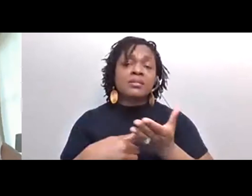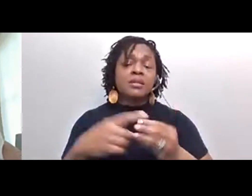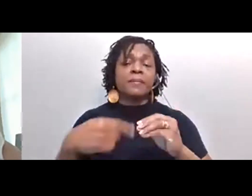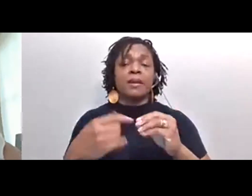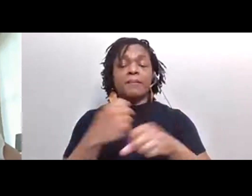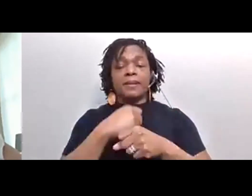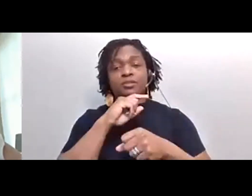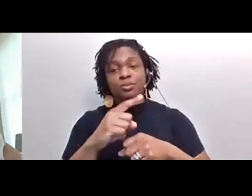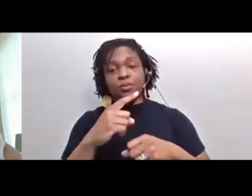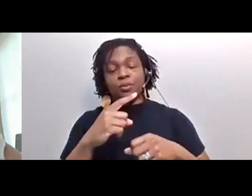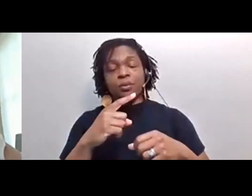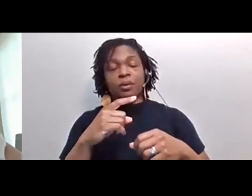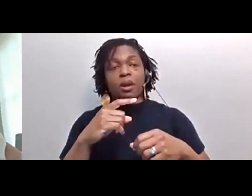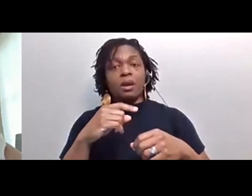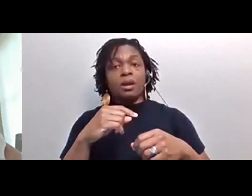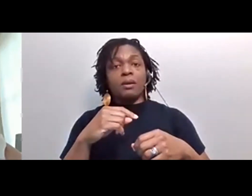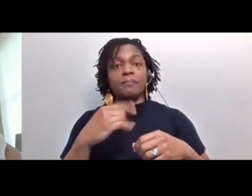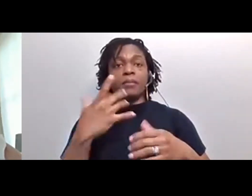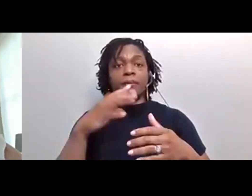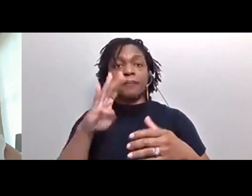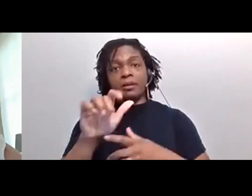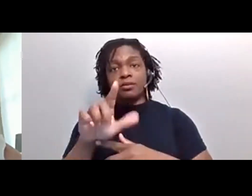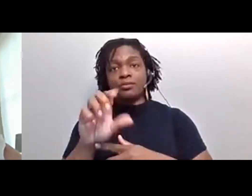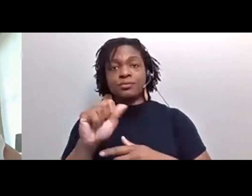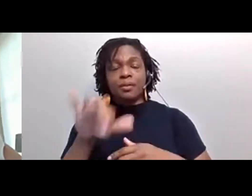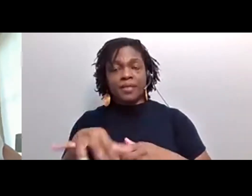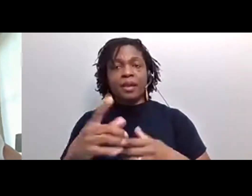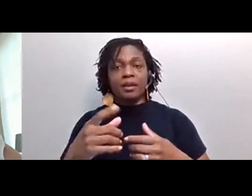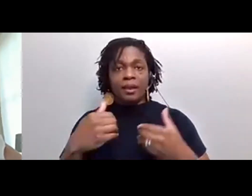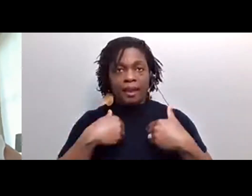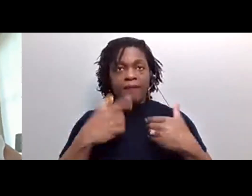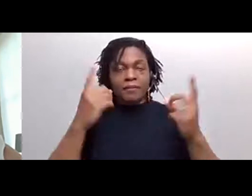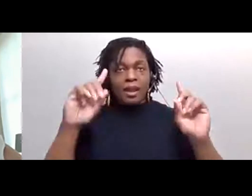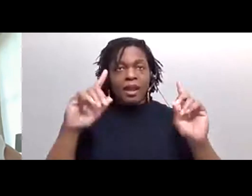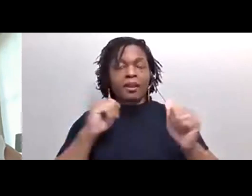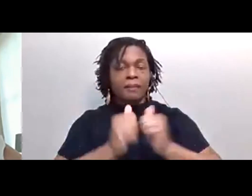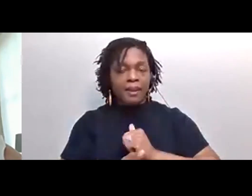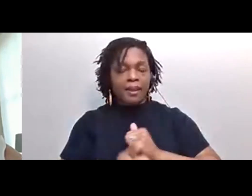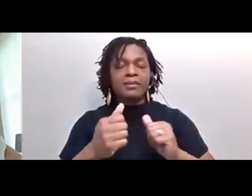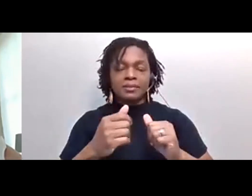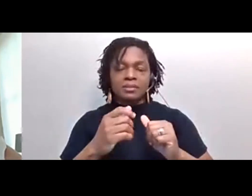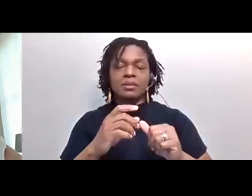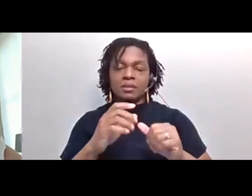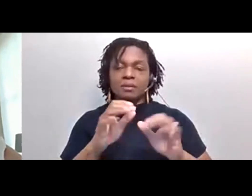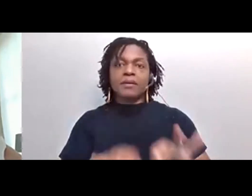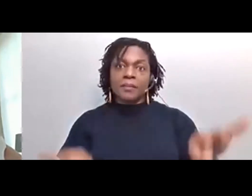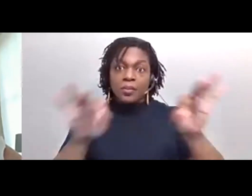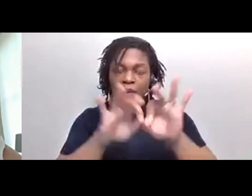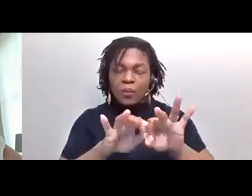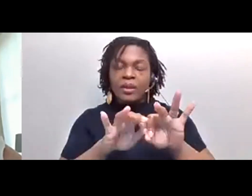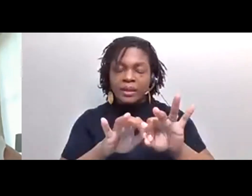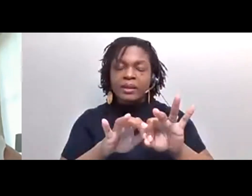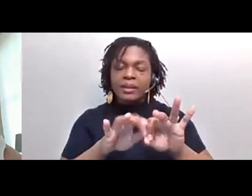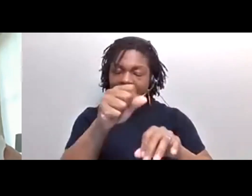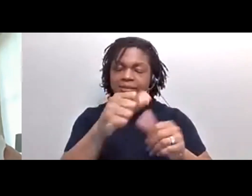that the bills that are passed are important and they're the first step, but they're not the end of the story. So